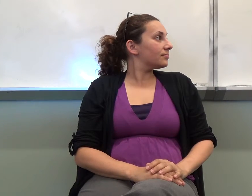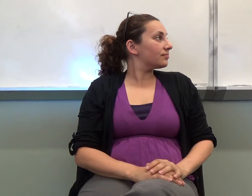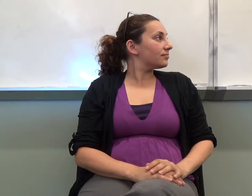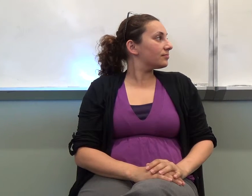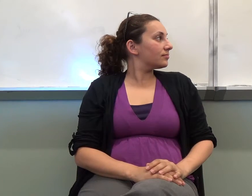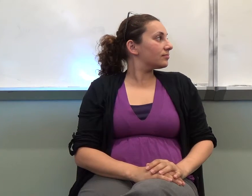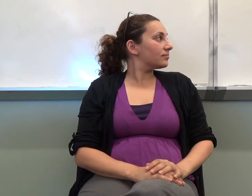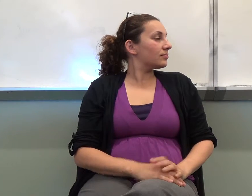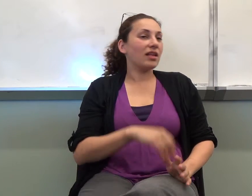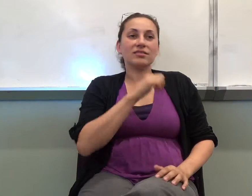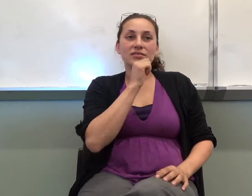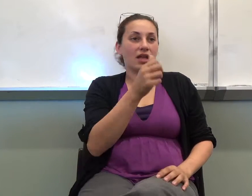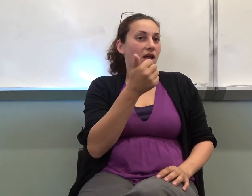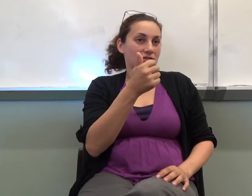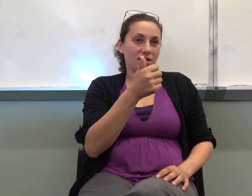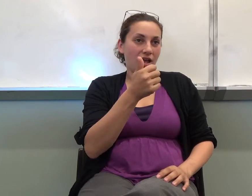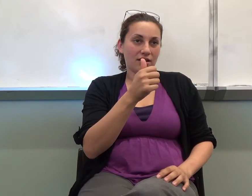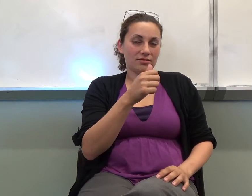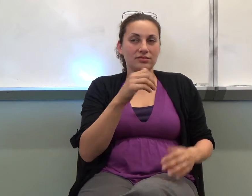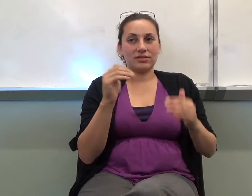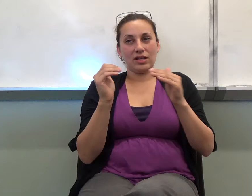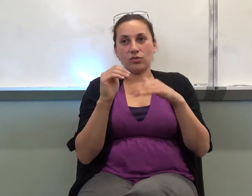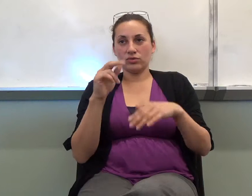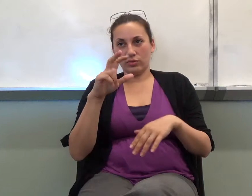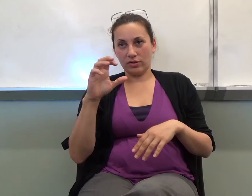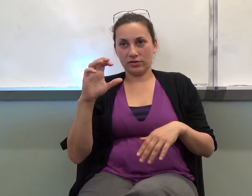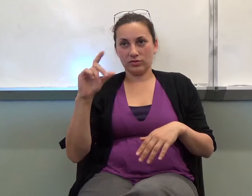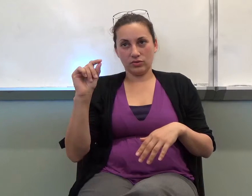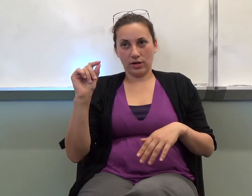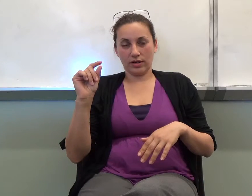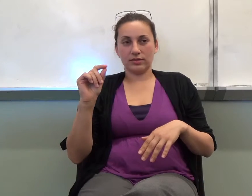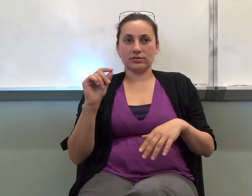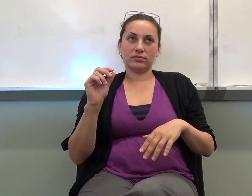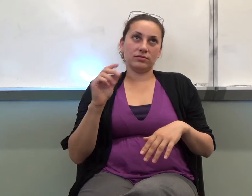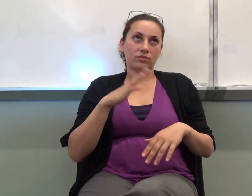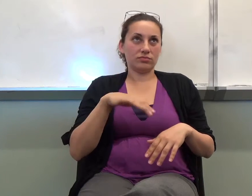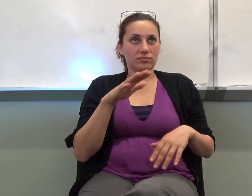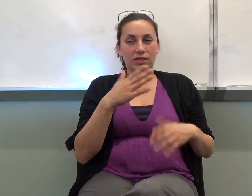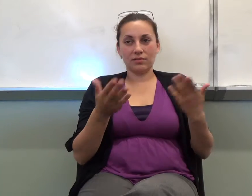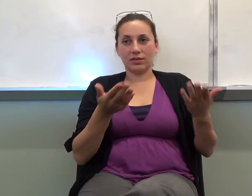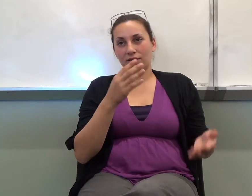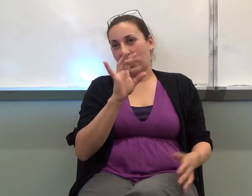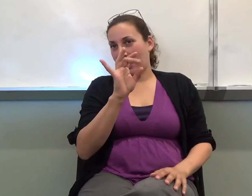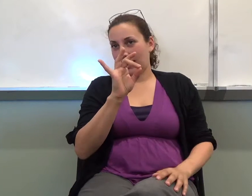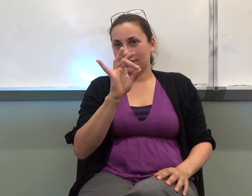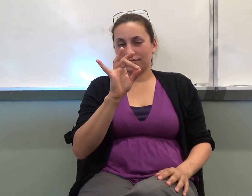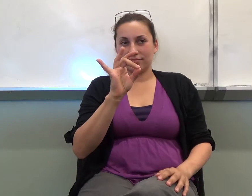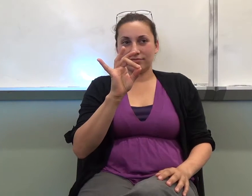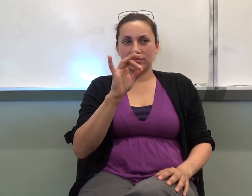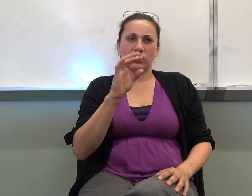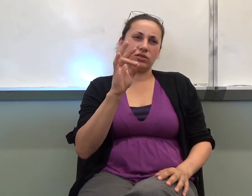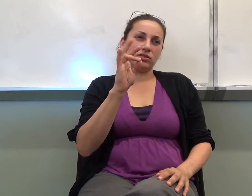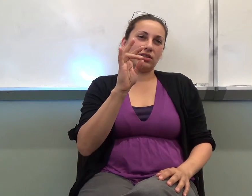Well, it's not 10 because that would give you 320. So let's say, let's do 7 and see what